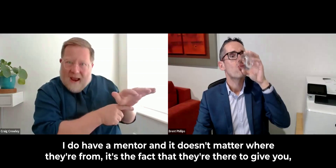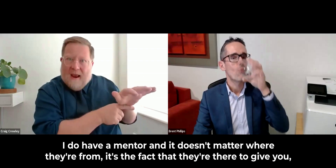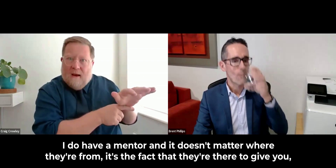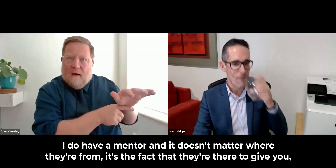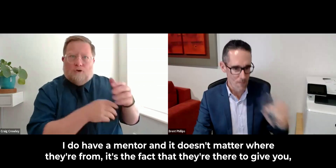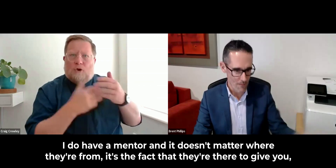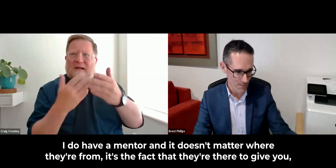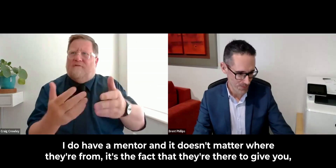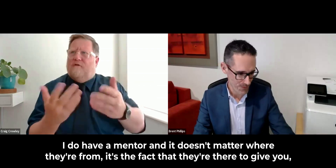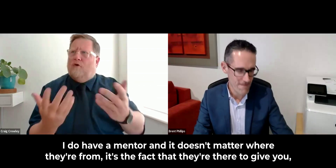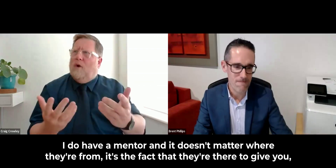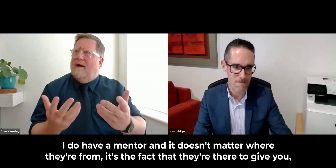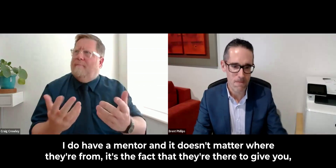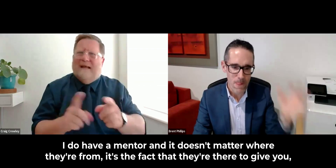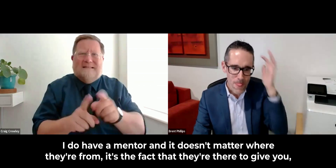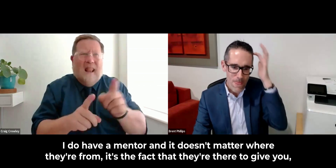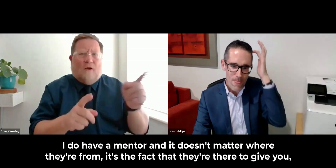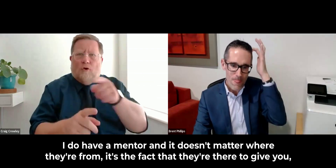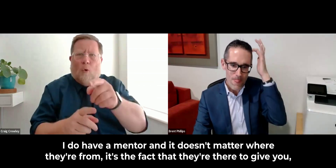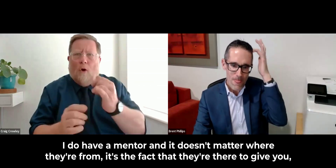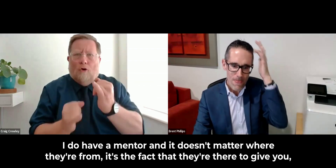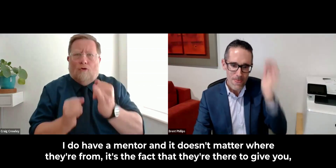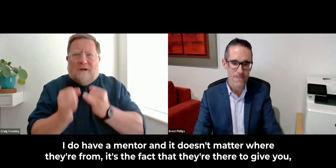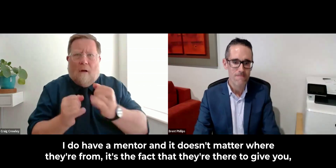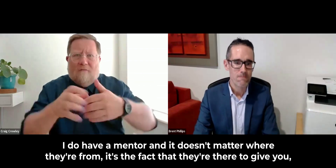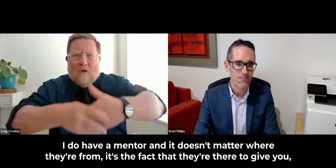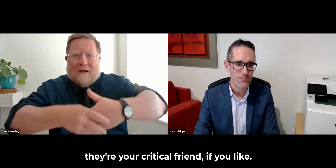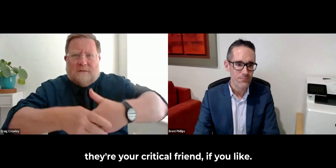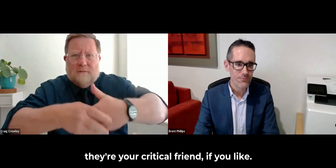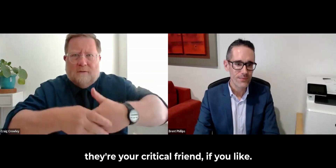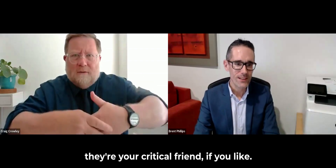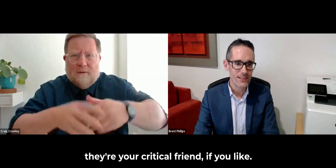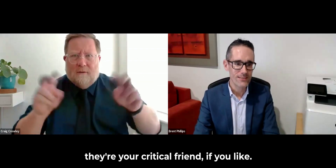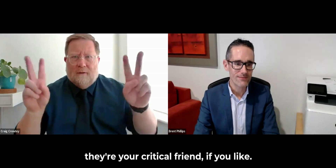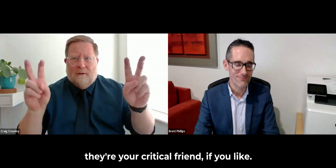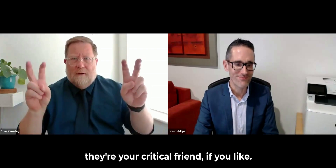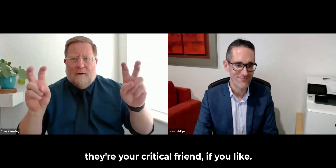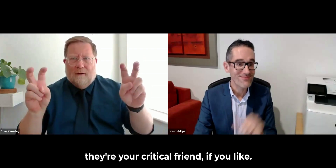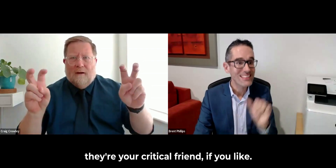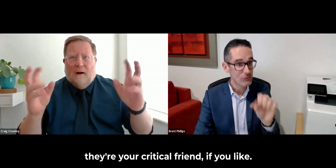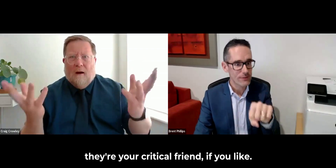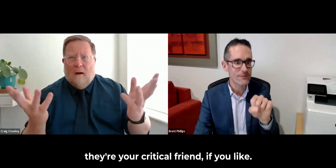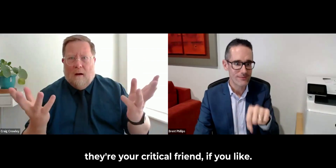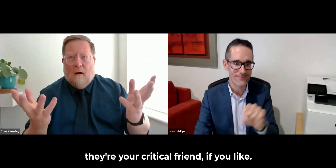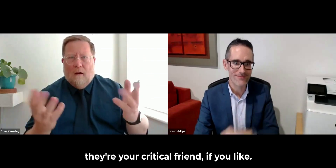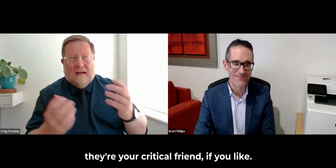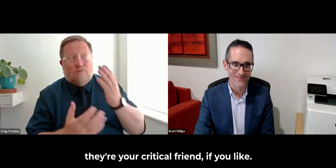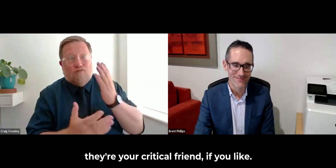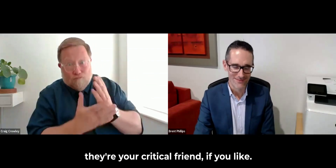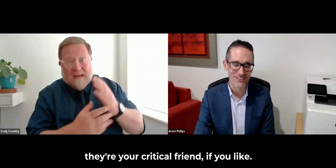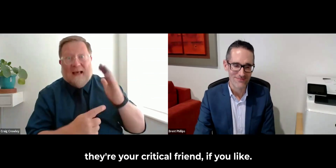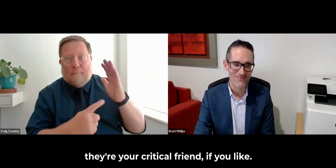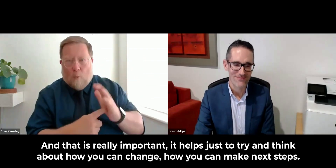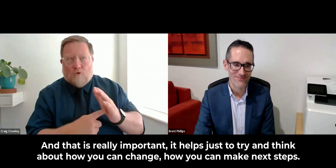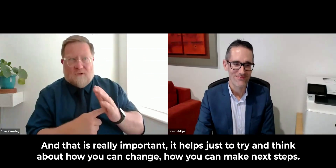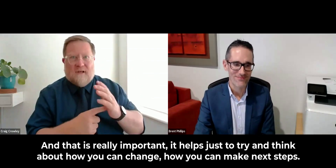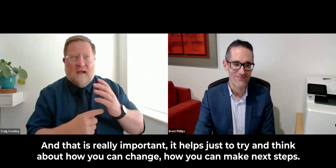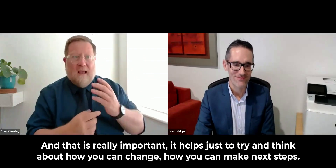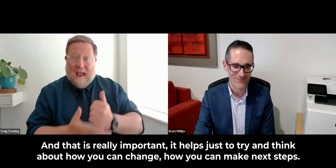they're from. It's the fact that they're there to give you, they're your critical friend. if you like. And that